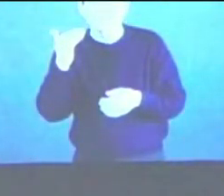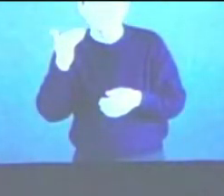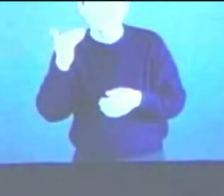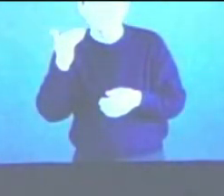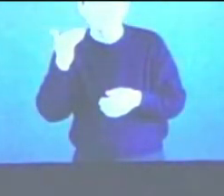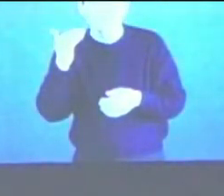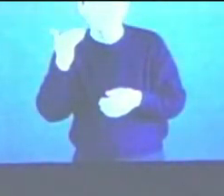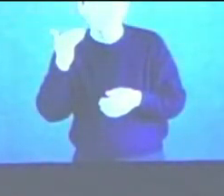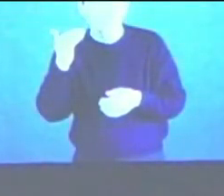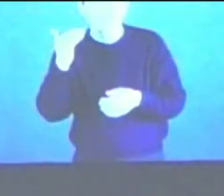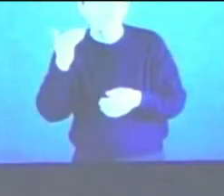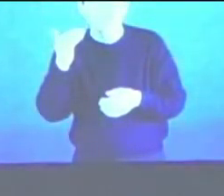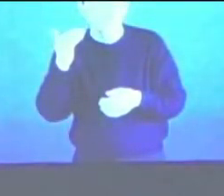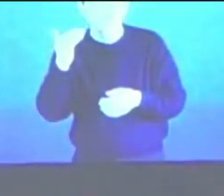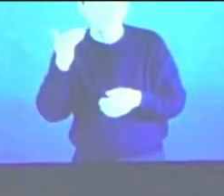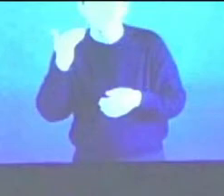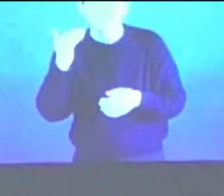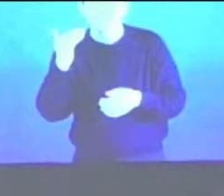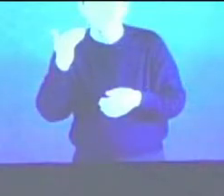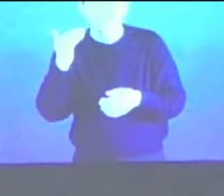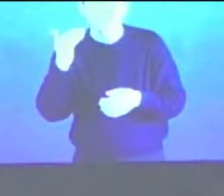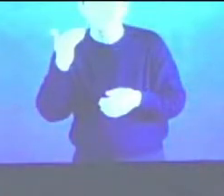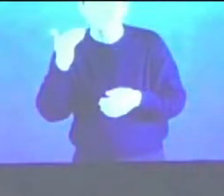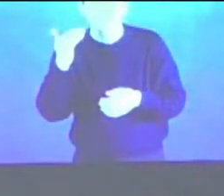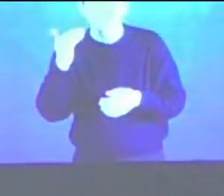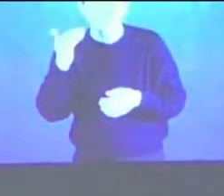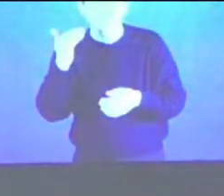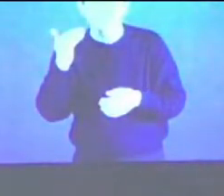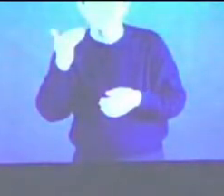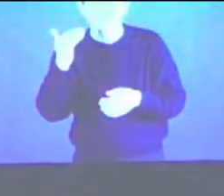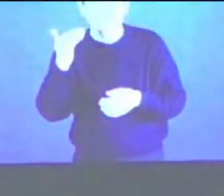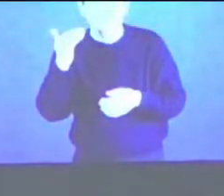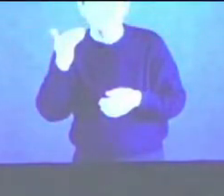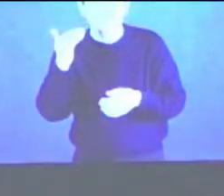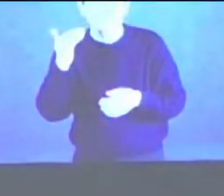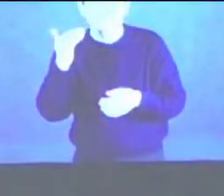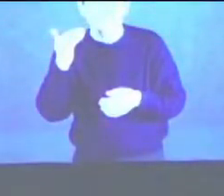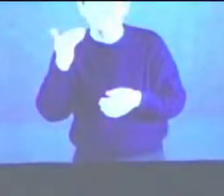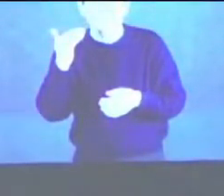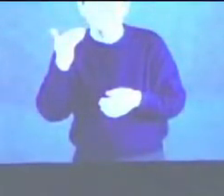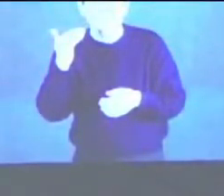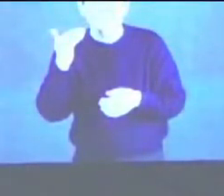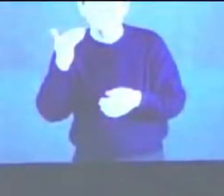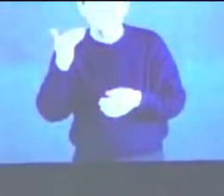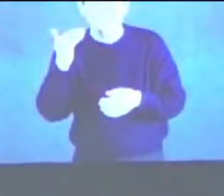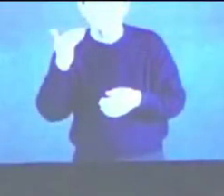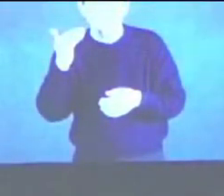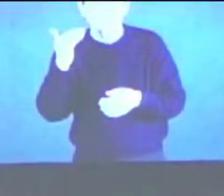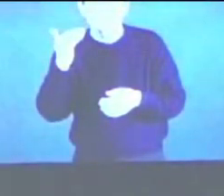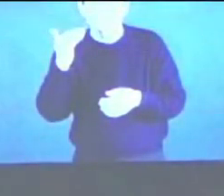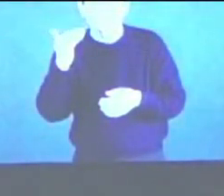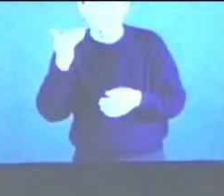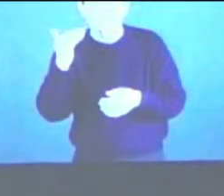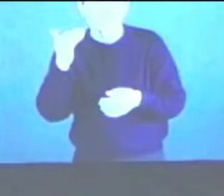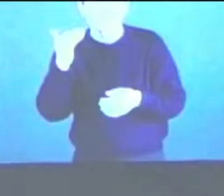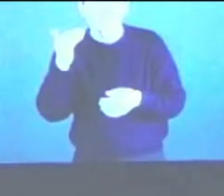So people were saying, oh, how wonderful was what Jesus did. How wonderful. And they were glorifying God. And that's what I want to do today. For